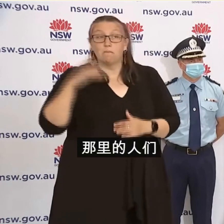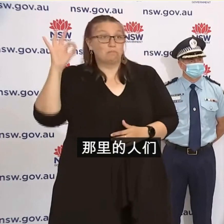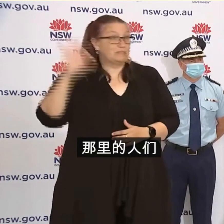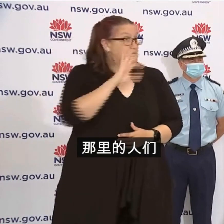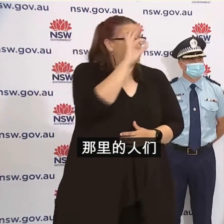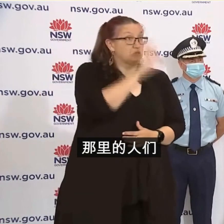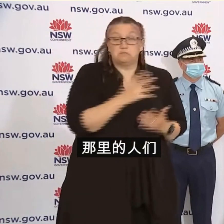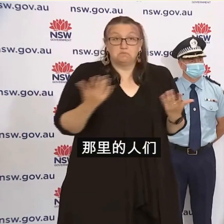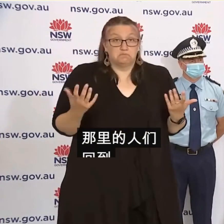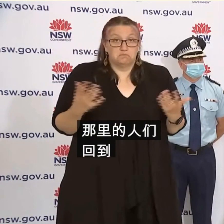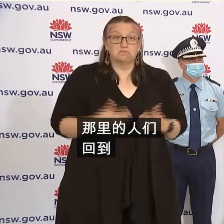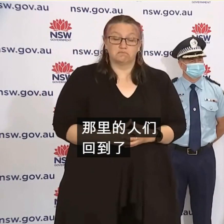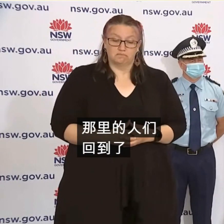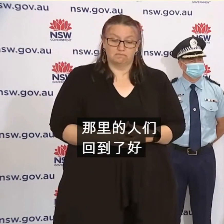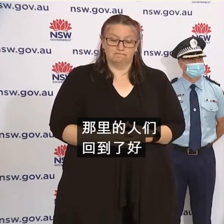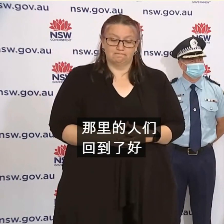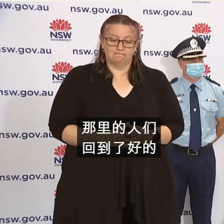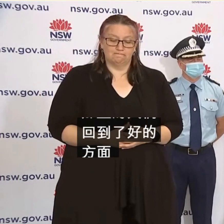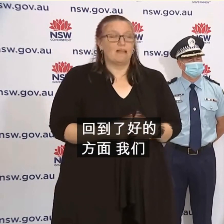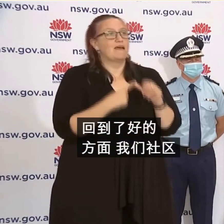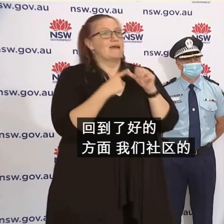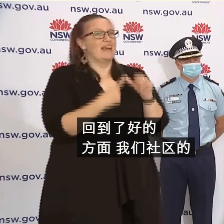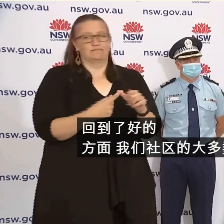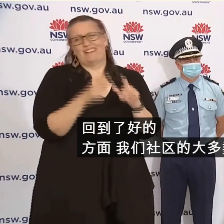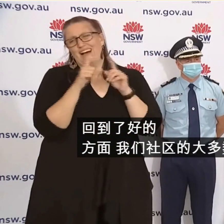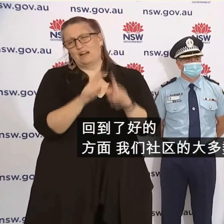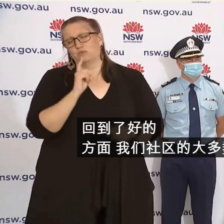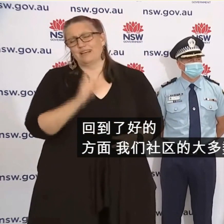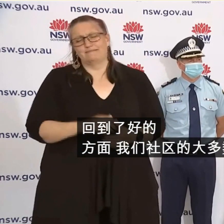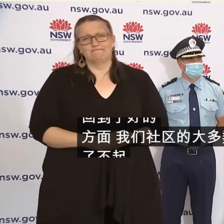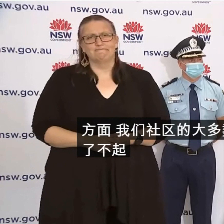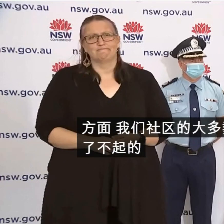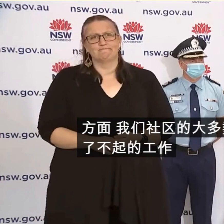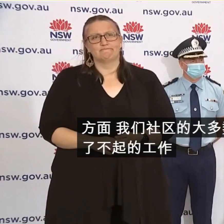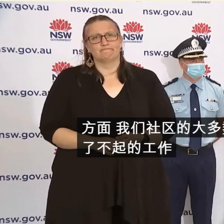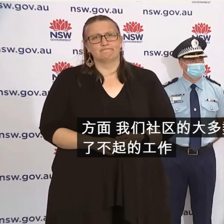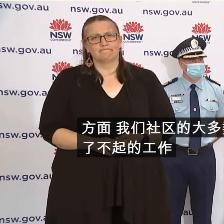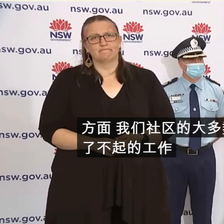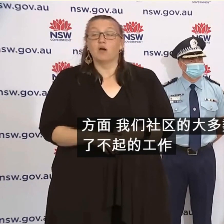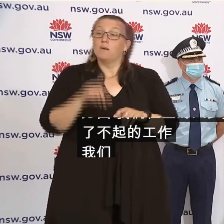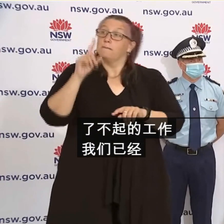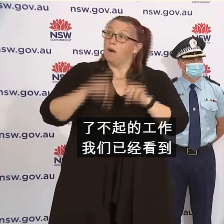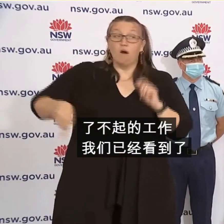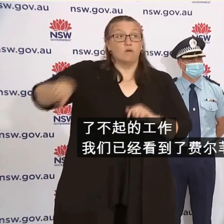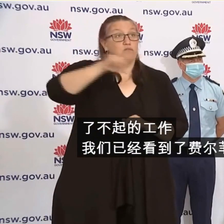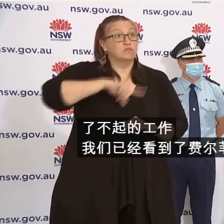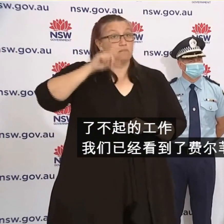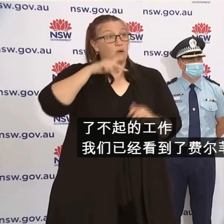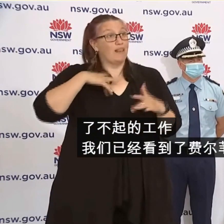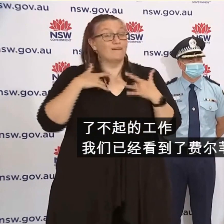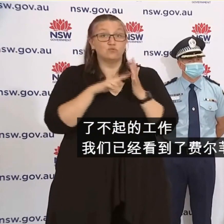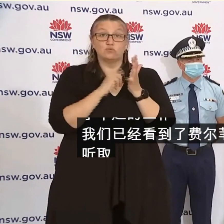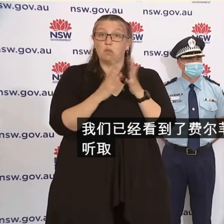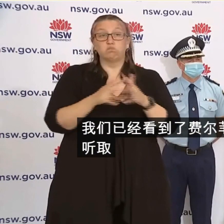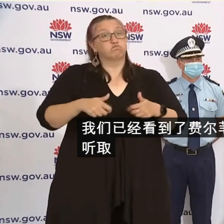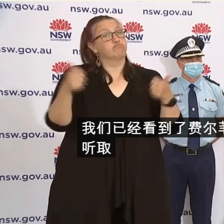There are people, go back to the good part, the majority of our community are doing an amazing job. We've seen how the people